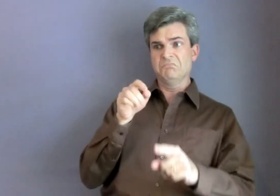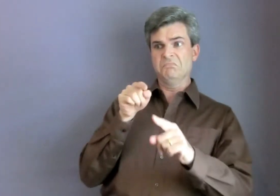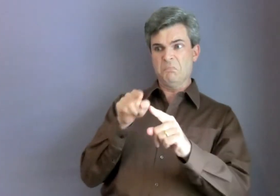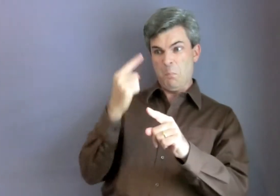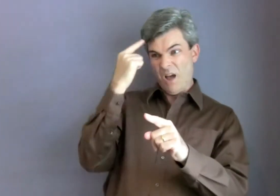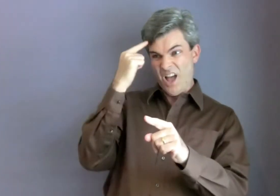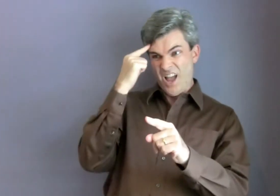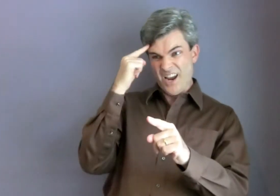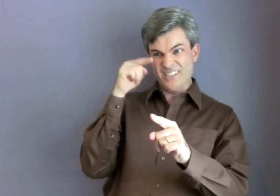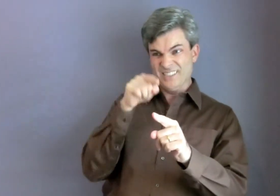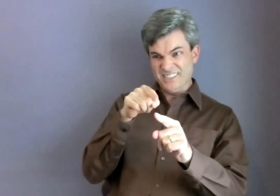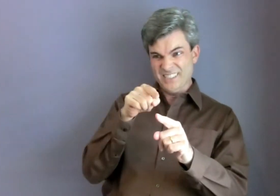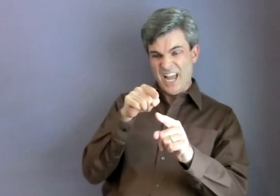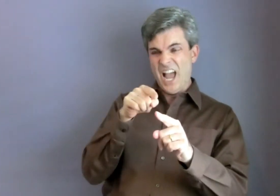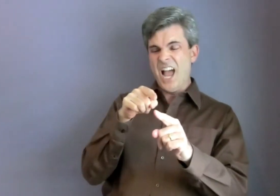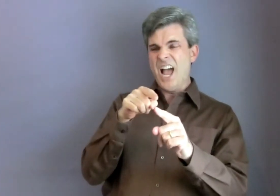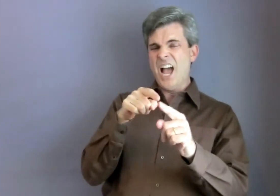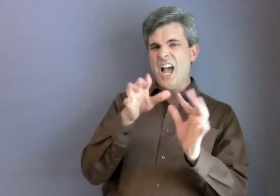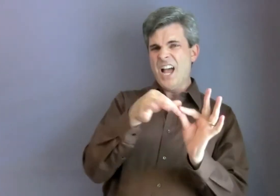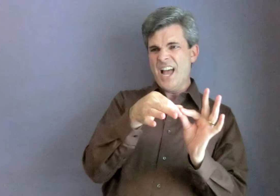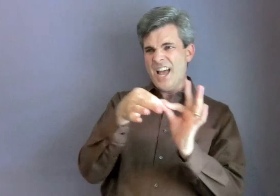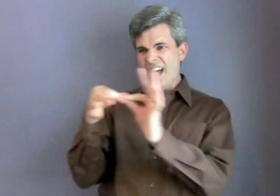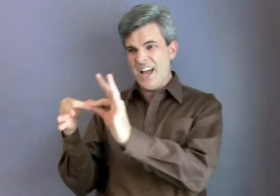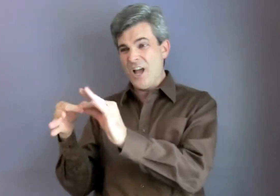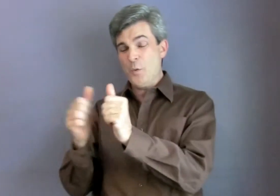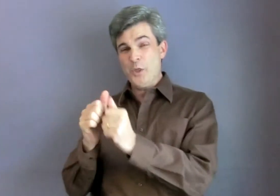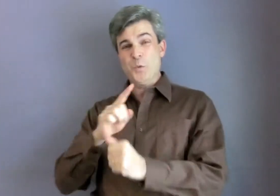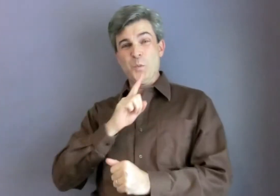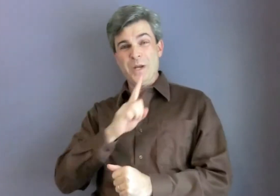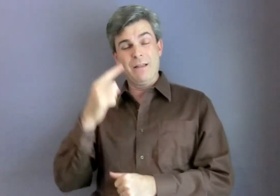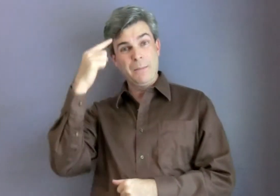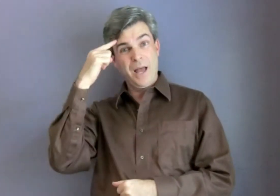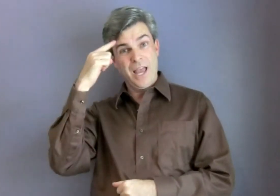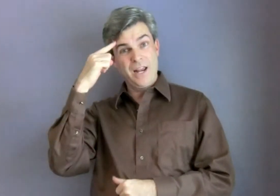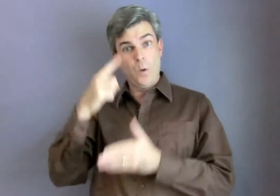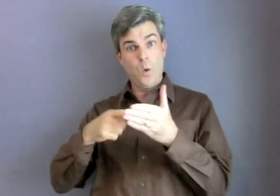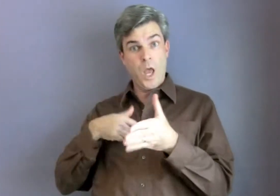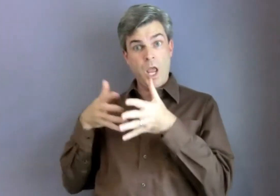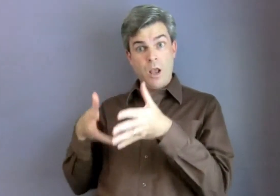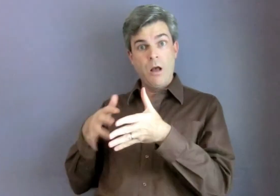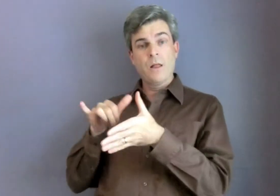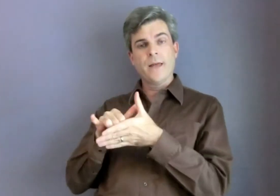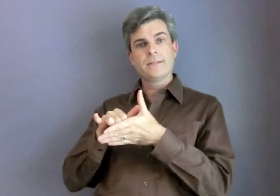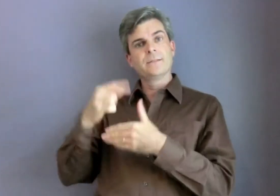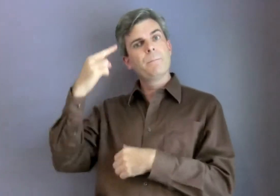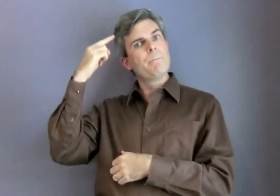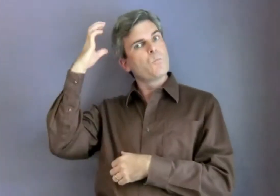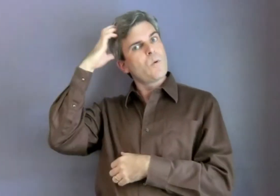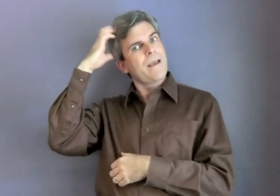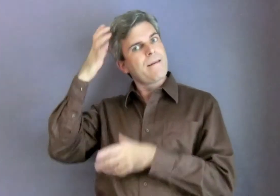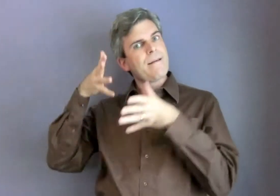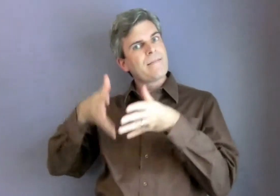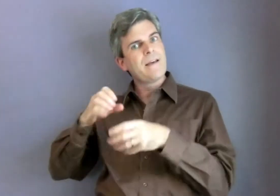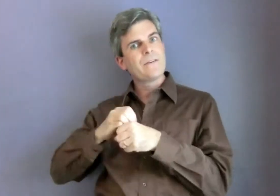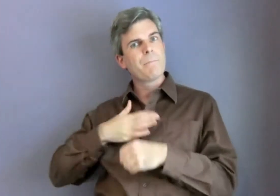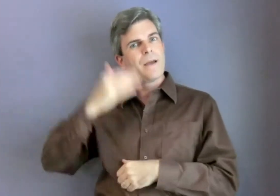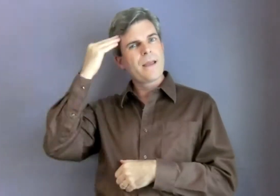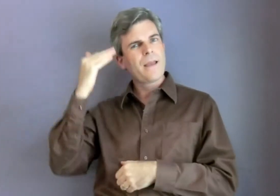which I define simply as the functioning of the brain that is remaining inside my head. Now, to put this into a broader context, I